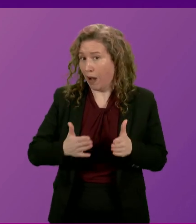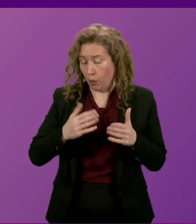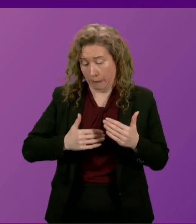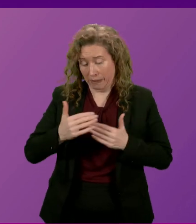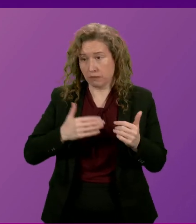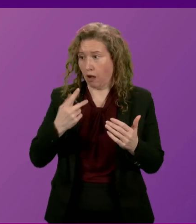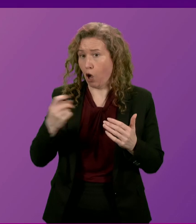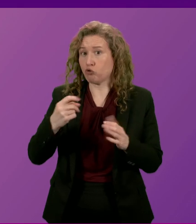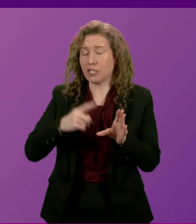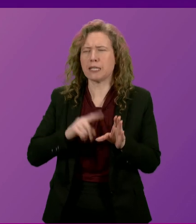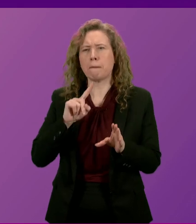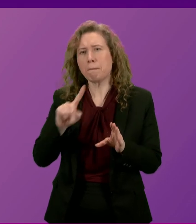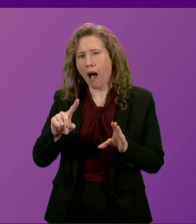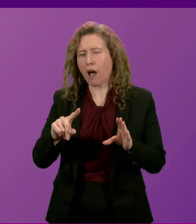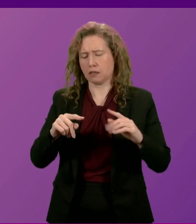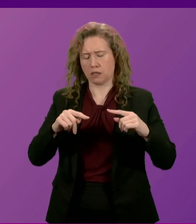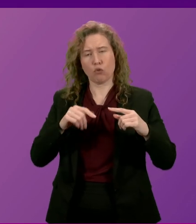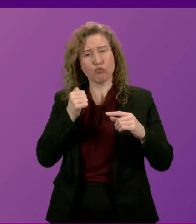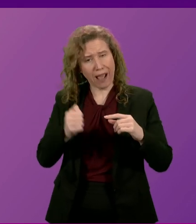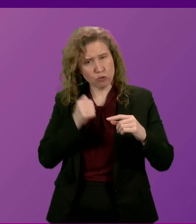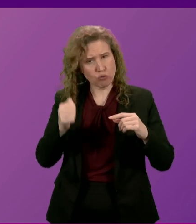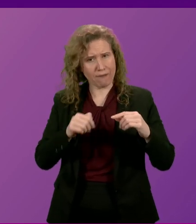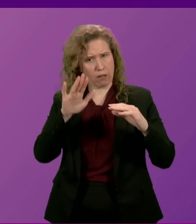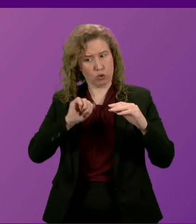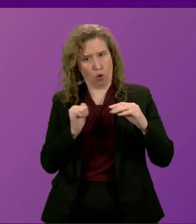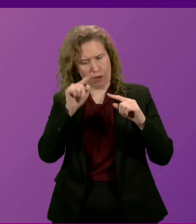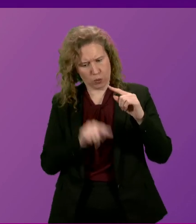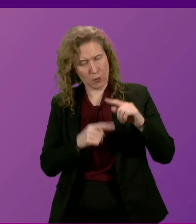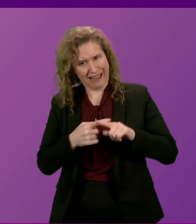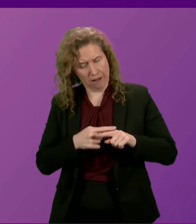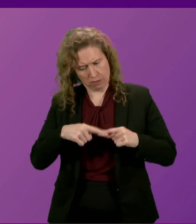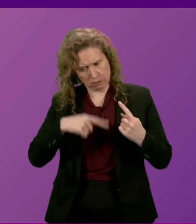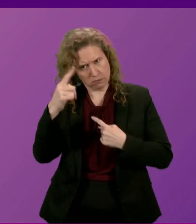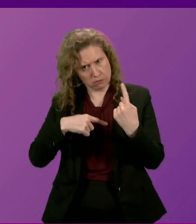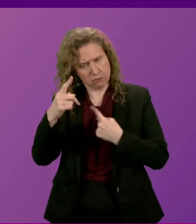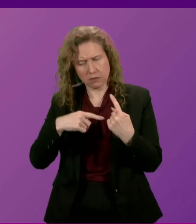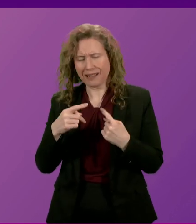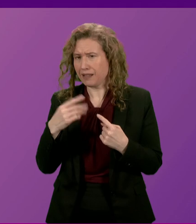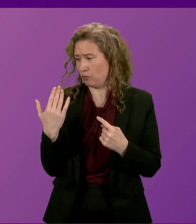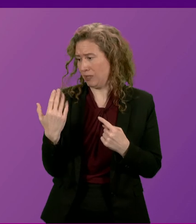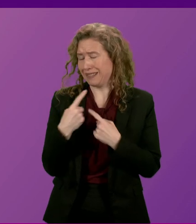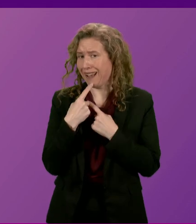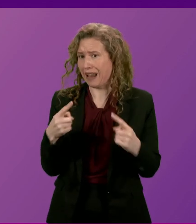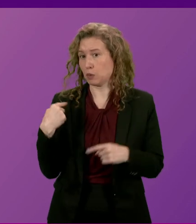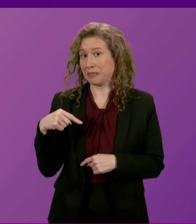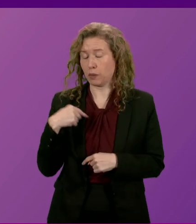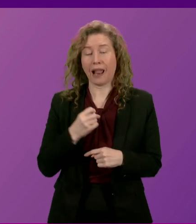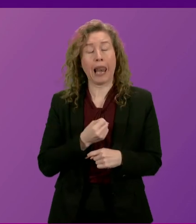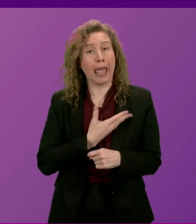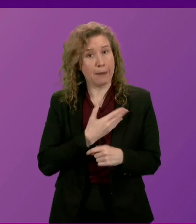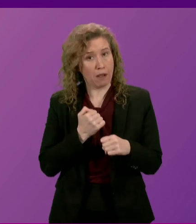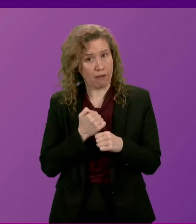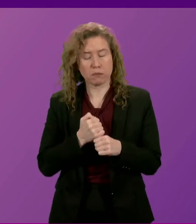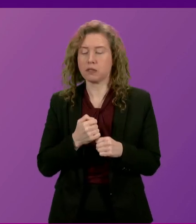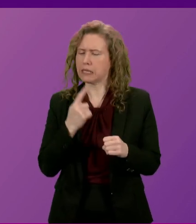recent cross-border travel, rail travel, well, the First Minister acknowledged the recent announcement this week that the Labour government is looking